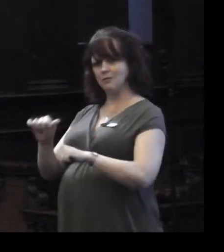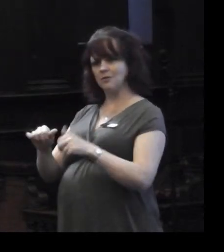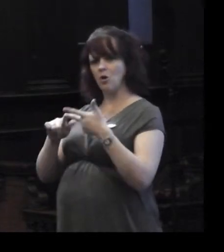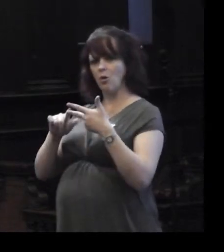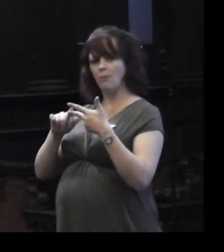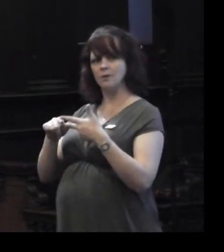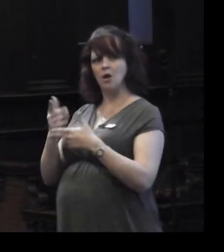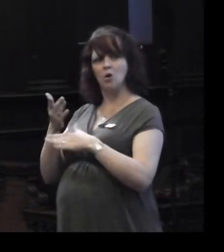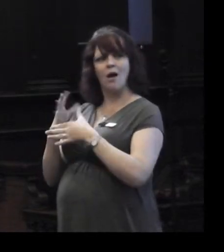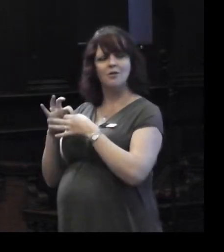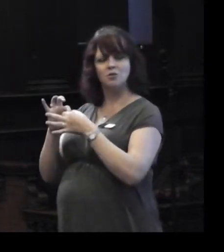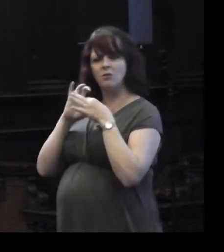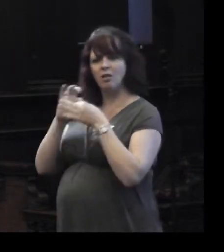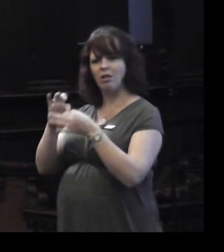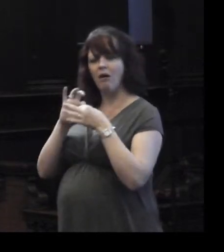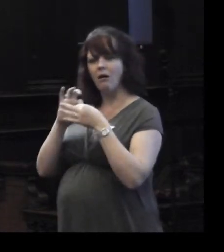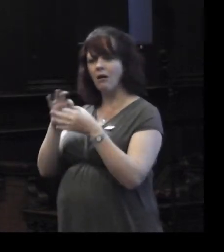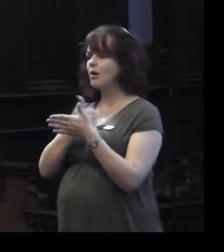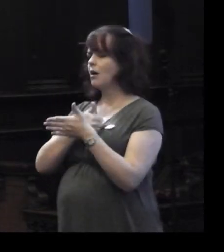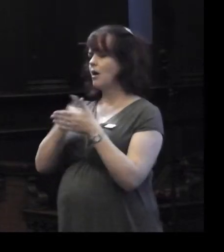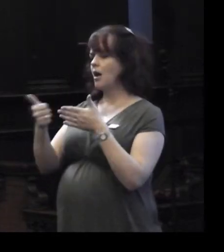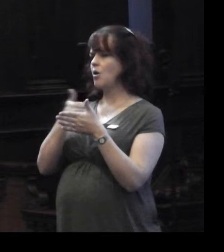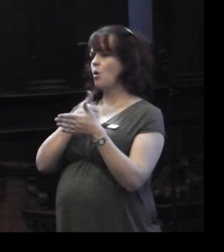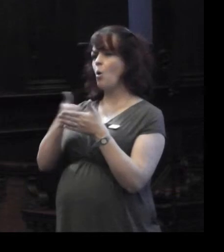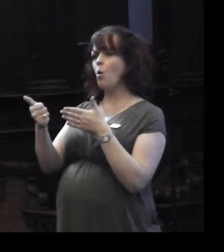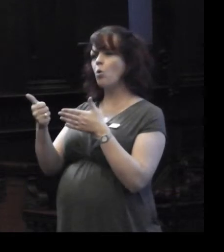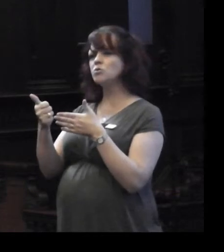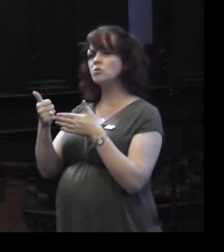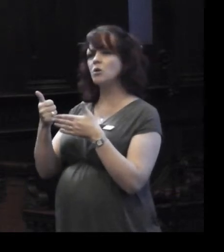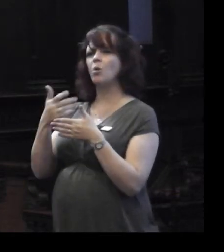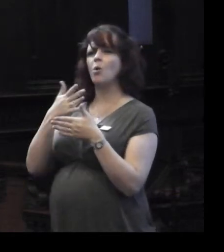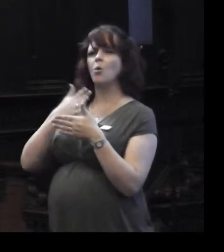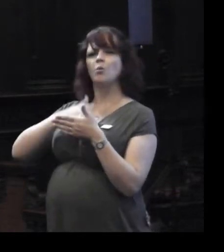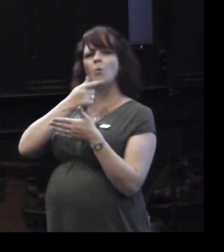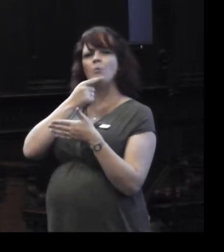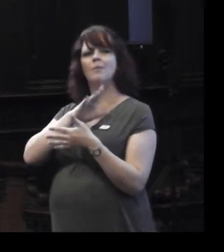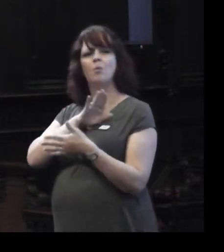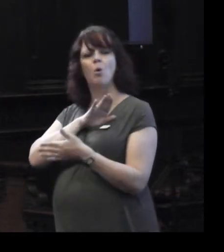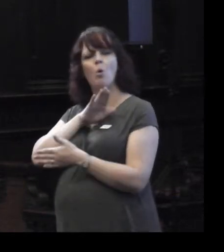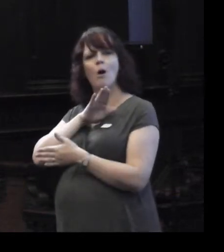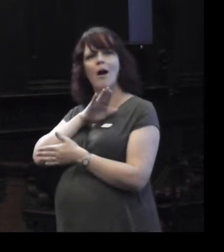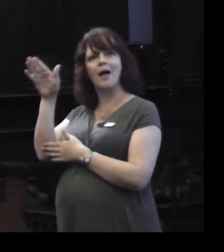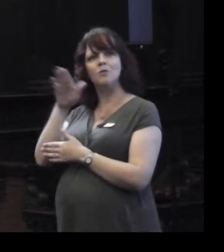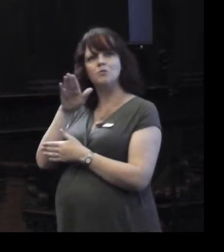encourage beneficiaries to cascade the information in hard-to-reach areas.